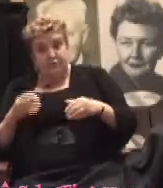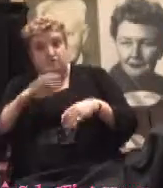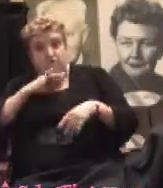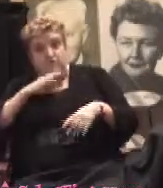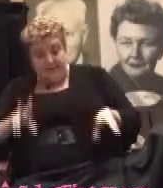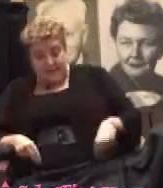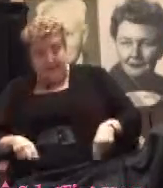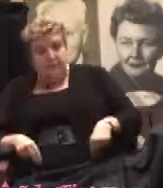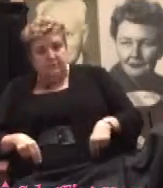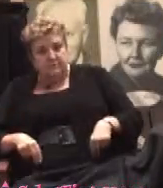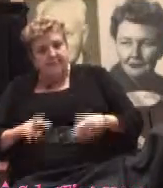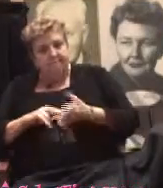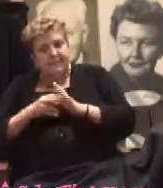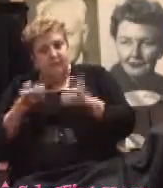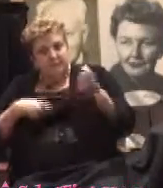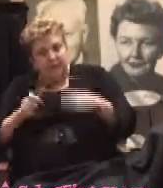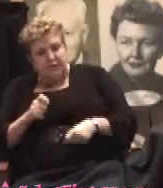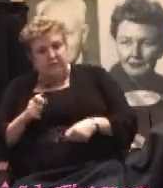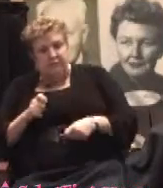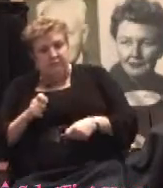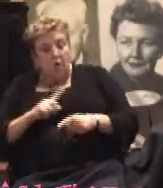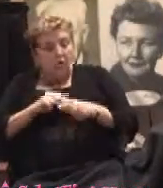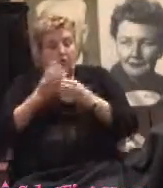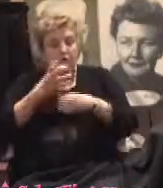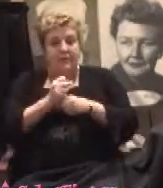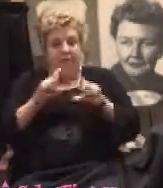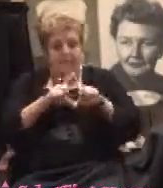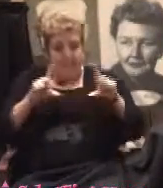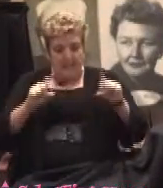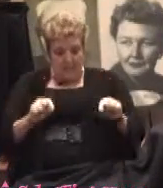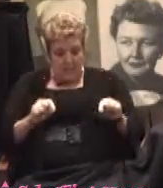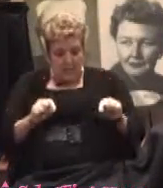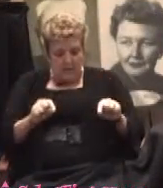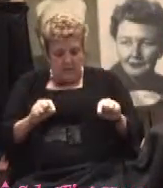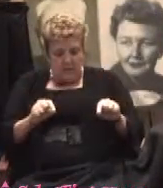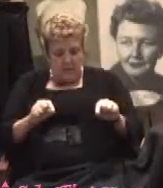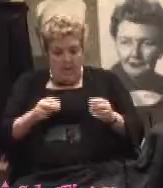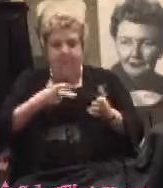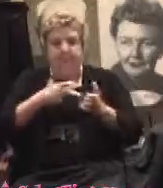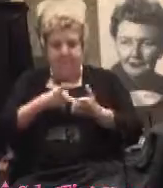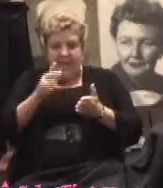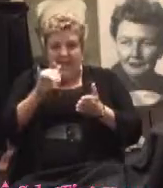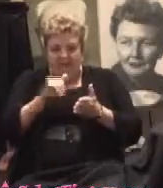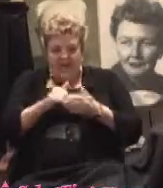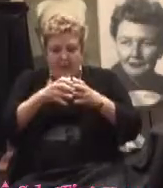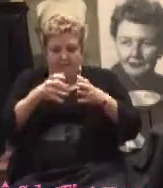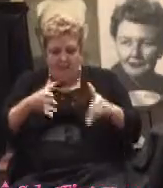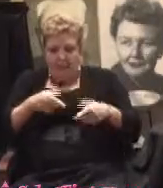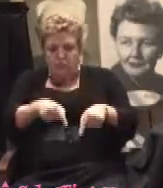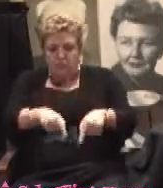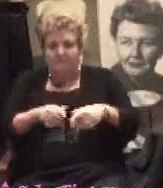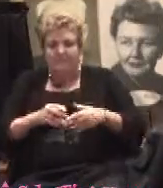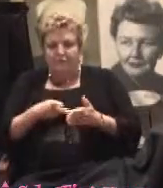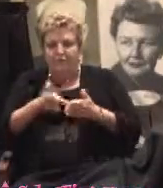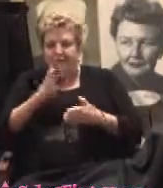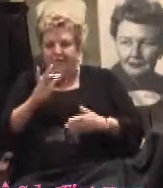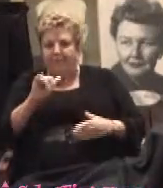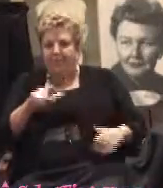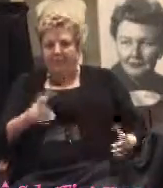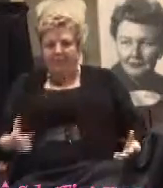when a bill comes in the mail and it says, pay this amount, God's saying, why don't you pay that amount? He's said, if you just do the next